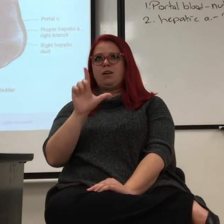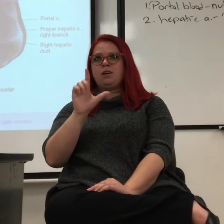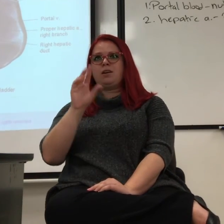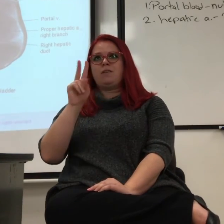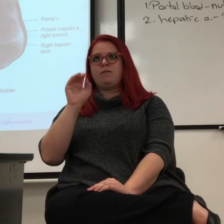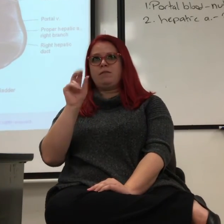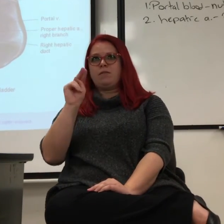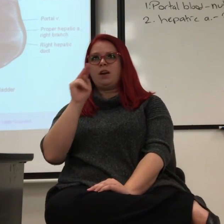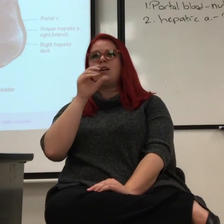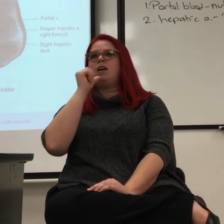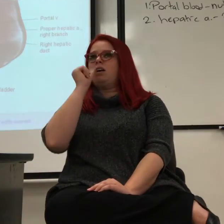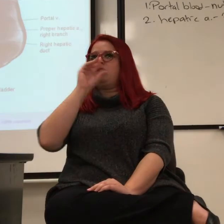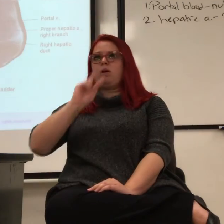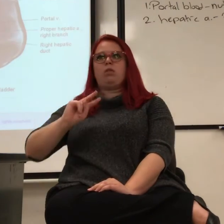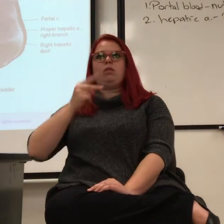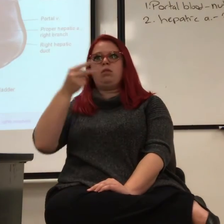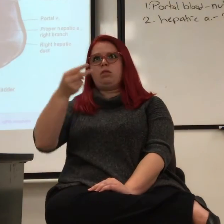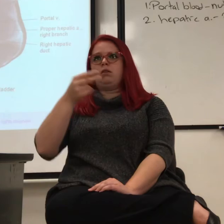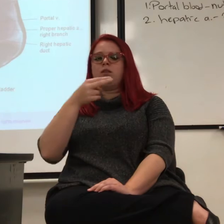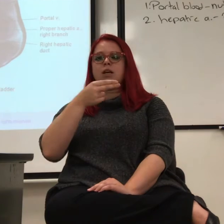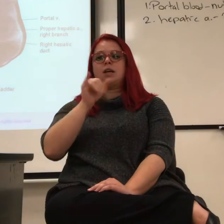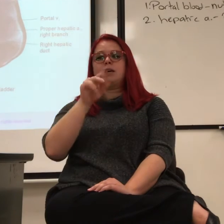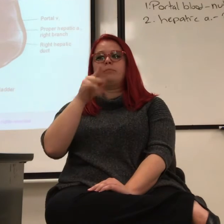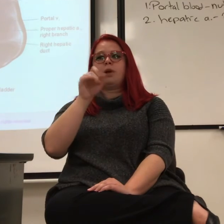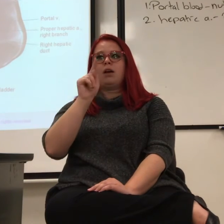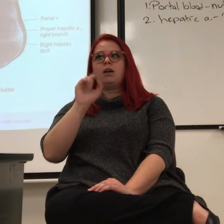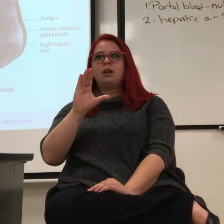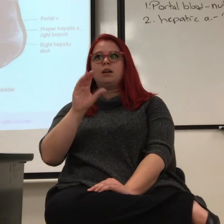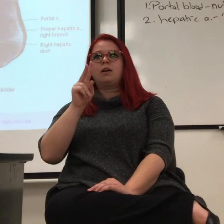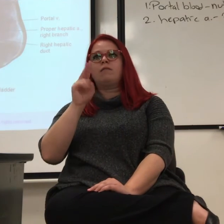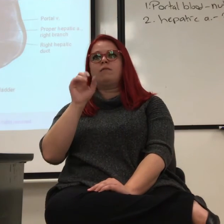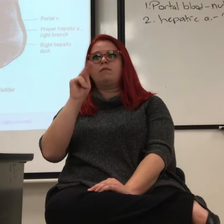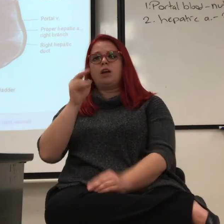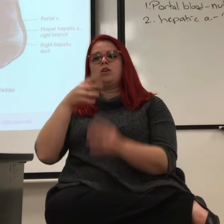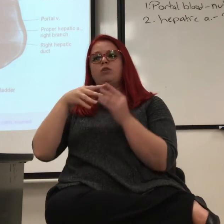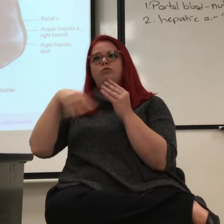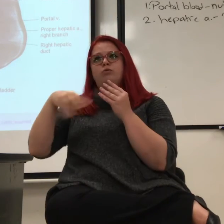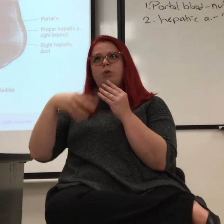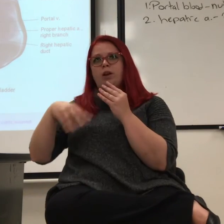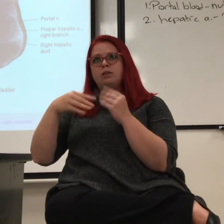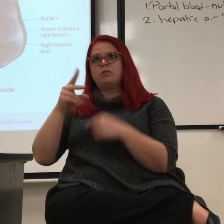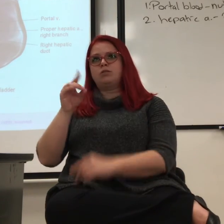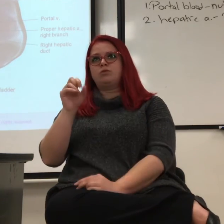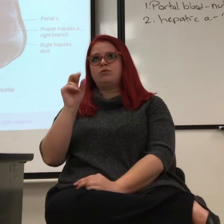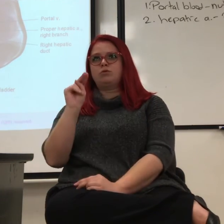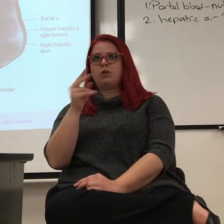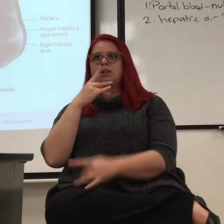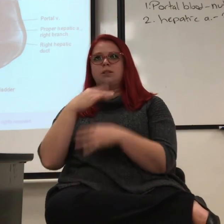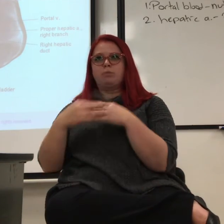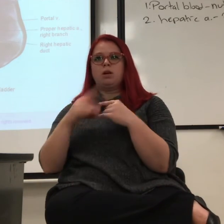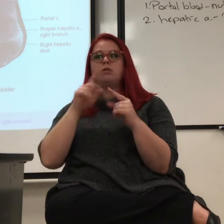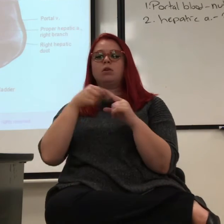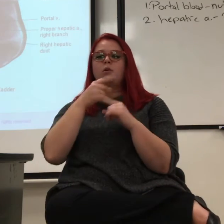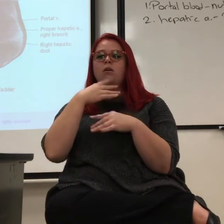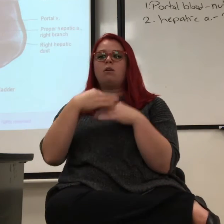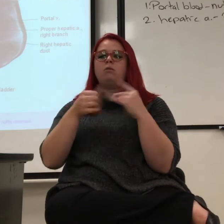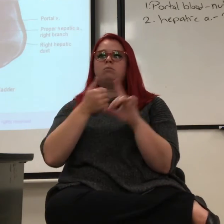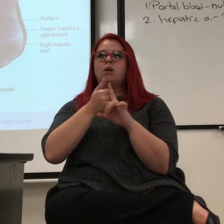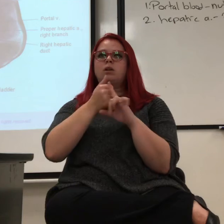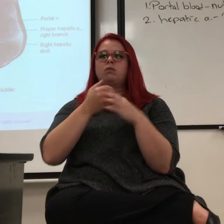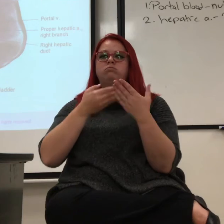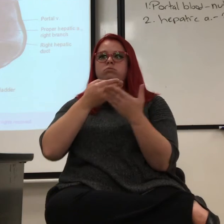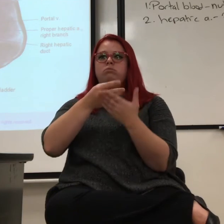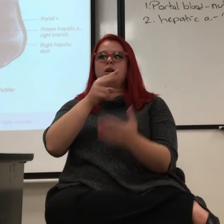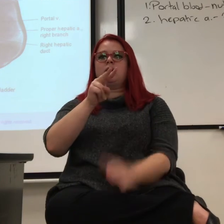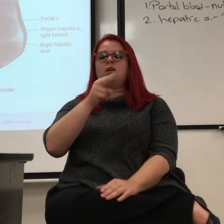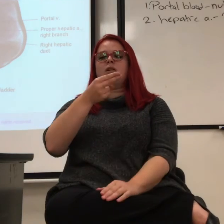The hepatic vein is draining the blood. So once blood gets to the hepatic vein, the liver is